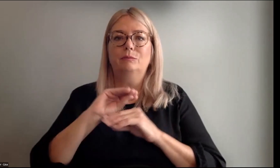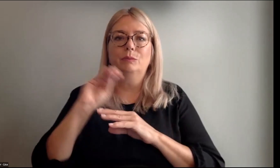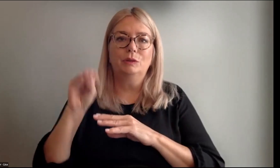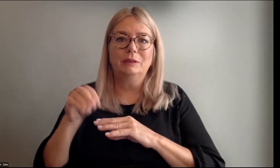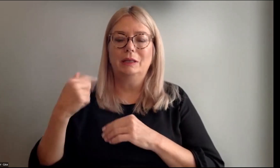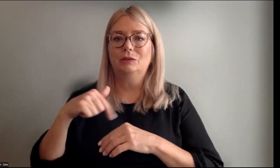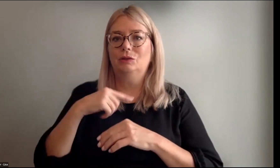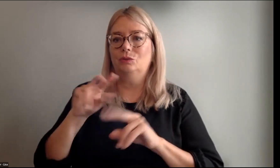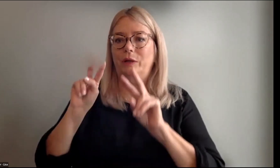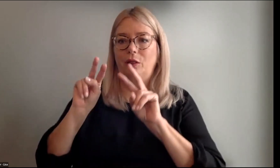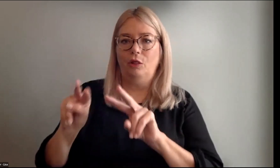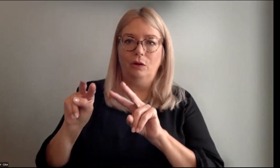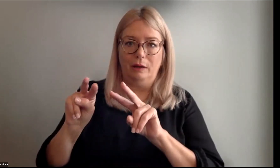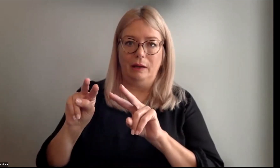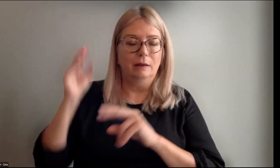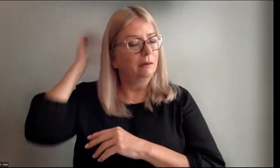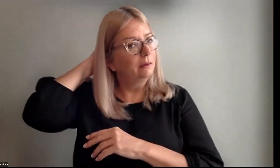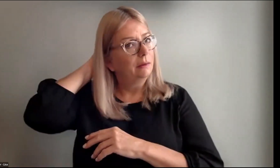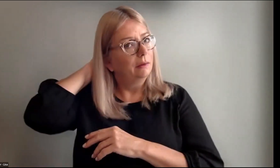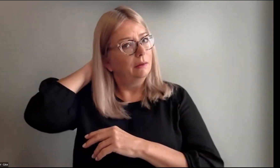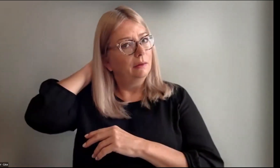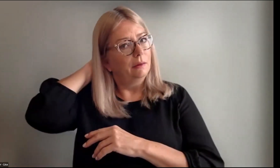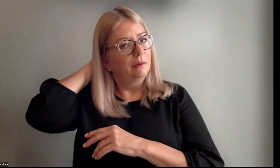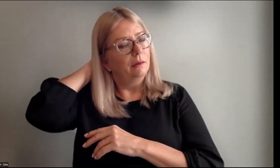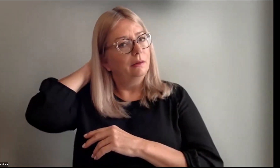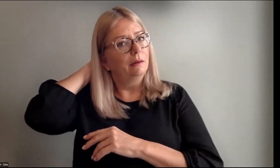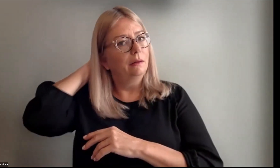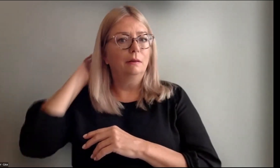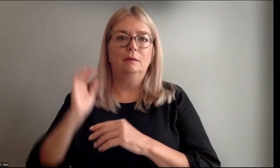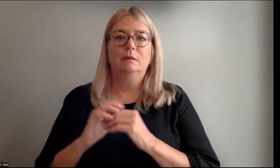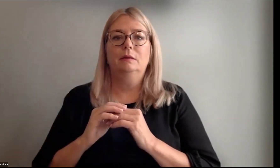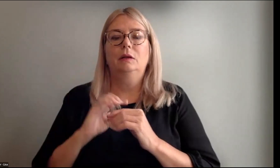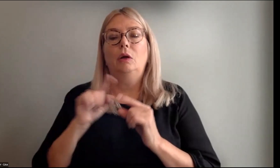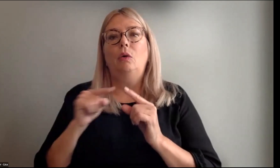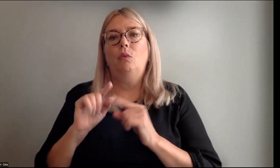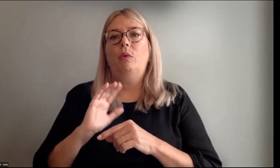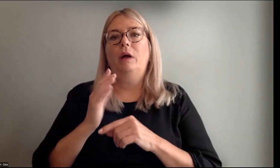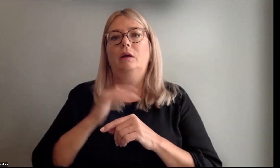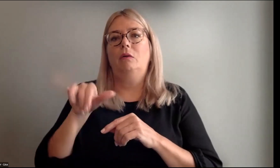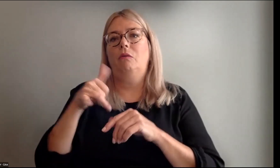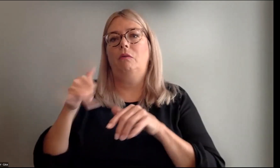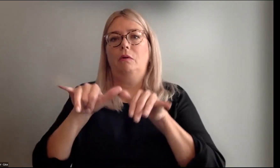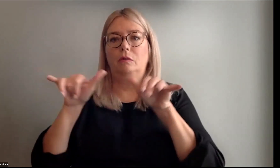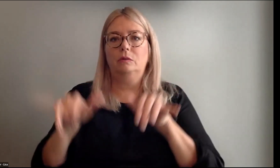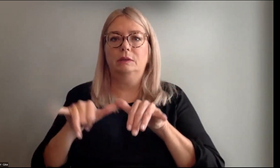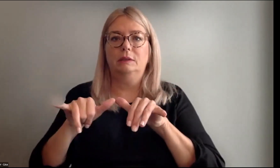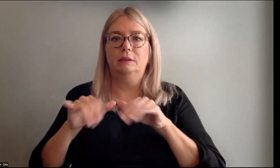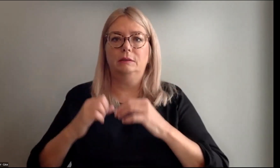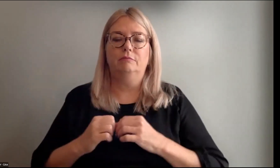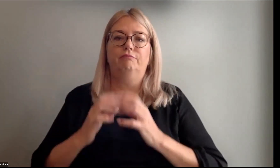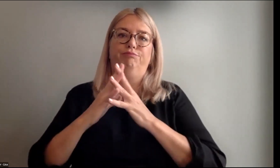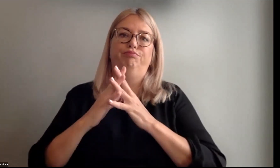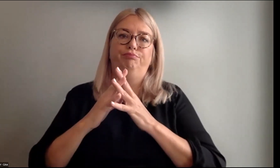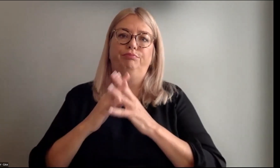that also later on once our modernized system goes live. So that might be something we can fold into that conversation, Bob.